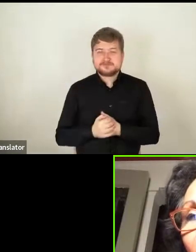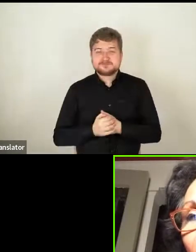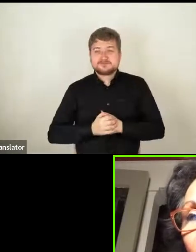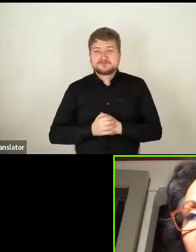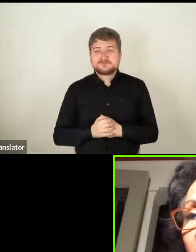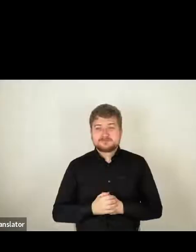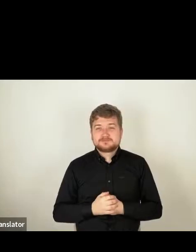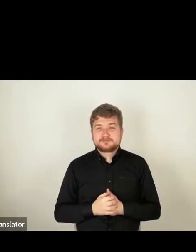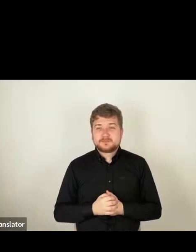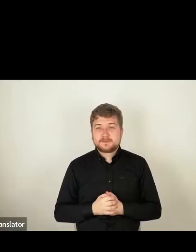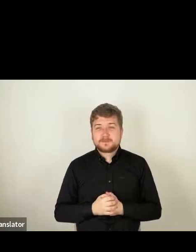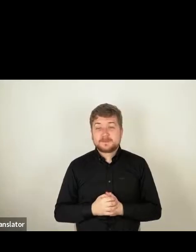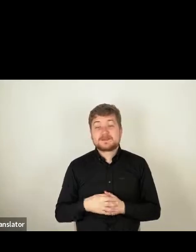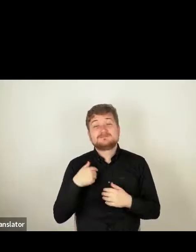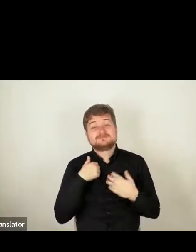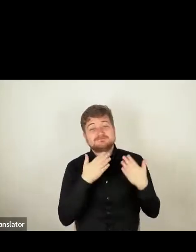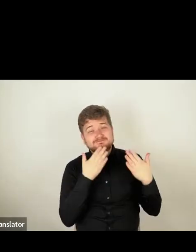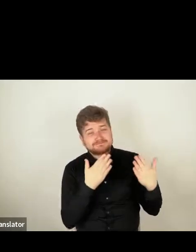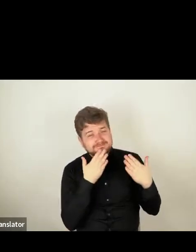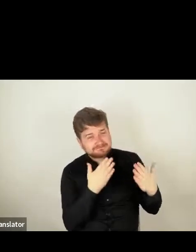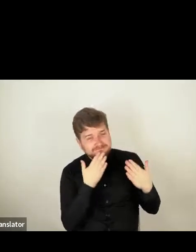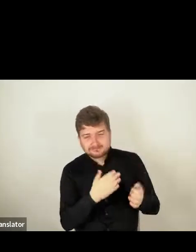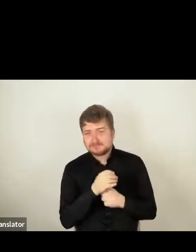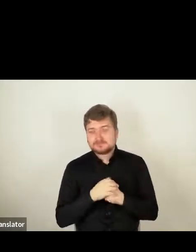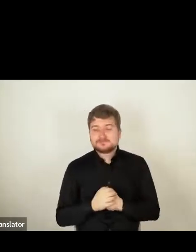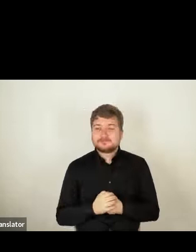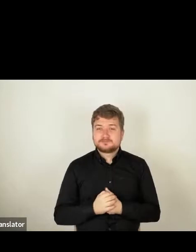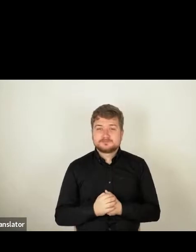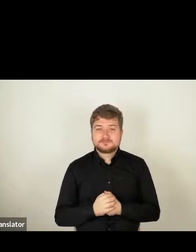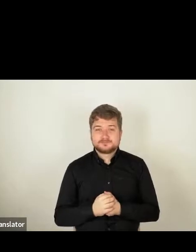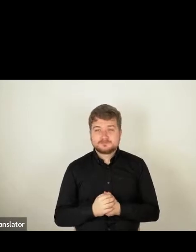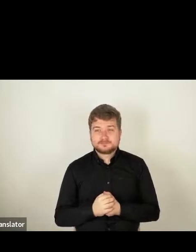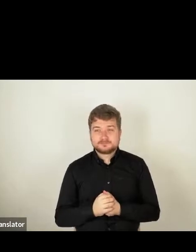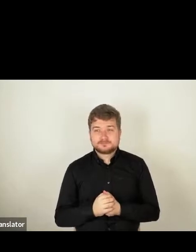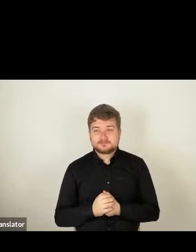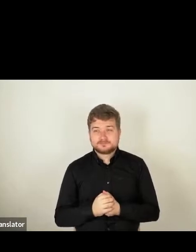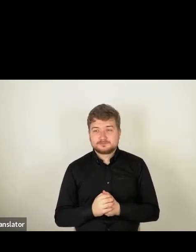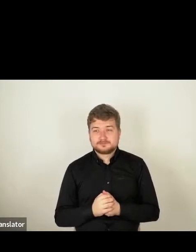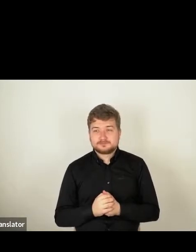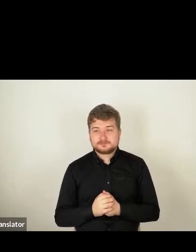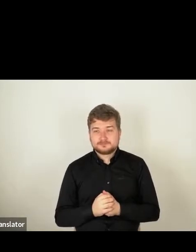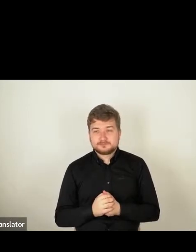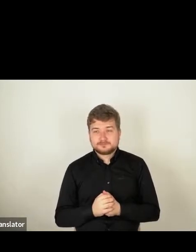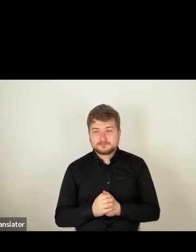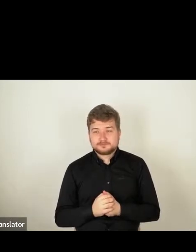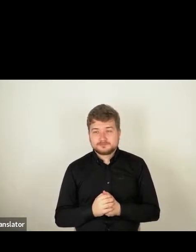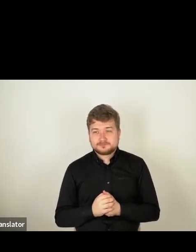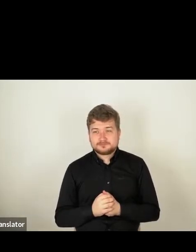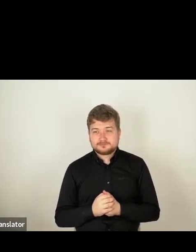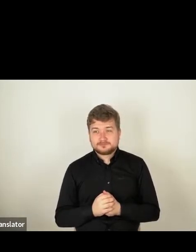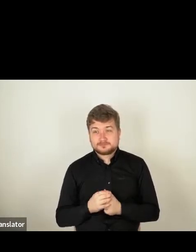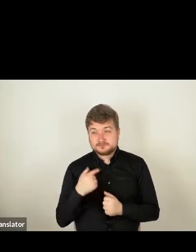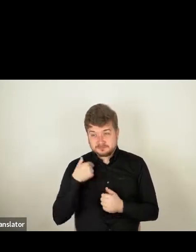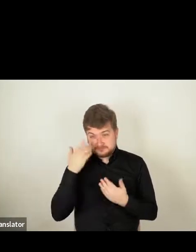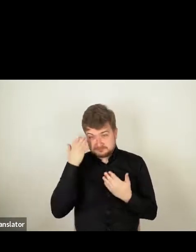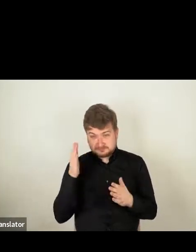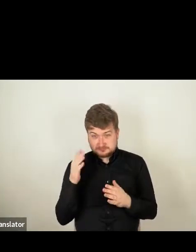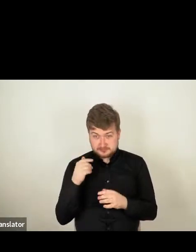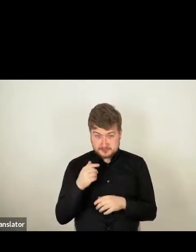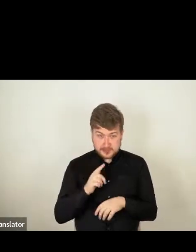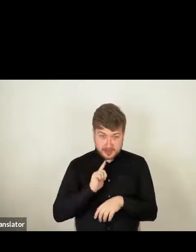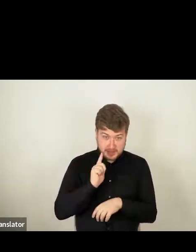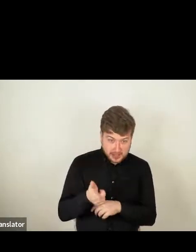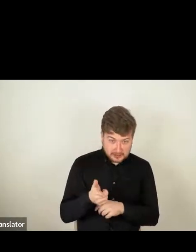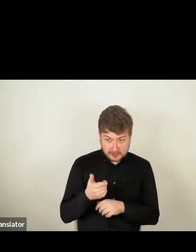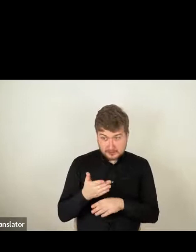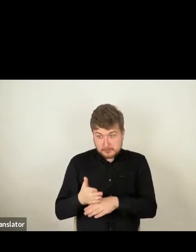Thank you very much, Hannah. And I just wanted to say, I don't know whether it's this early or this late, because it's about it's about 2